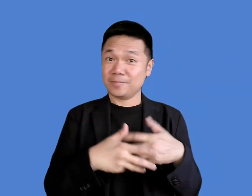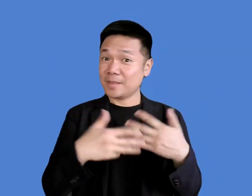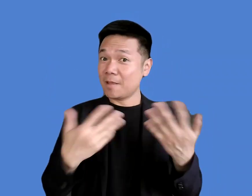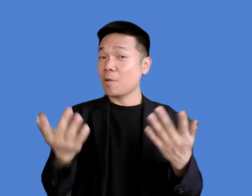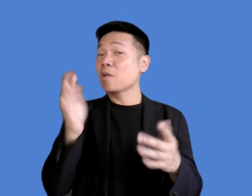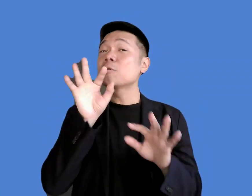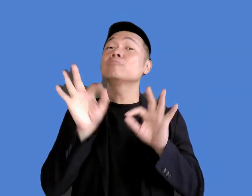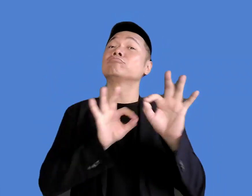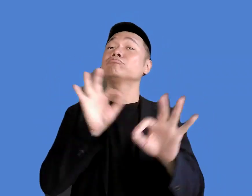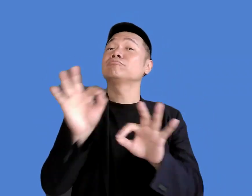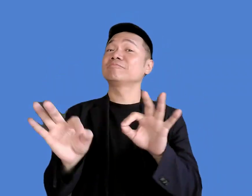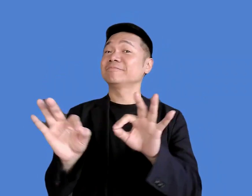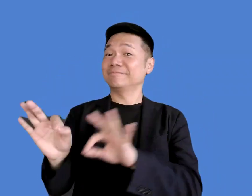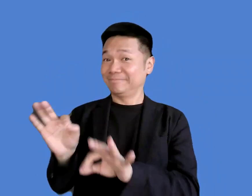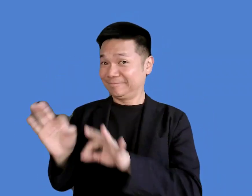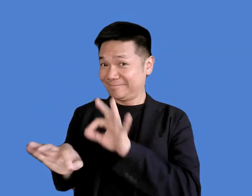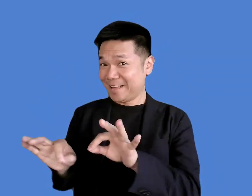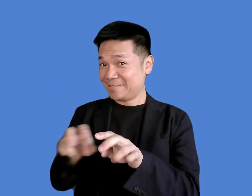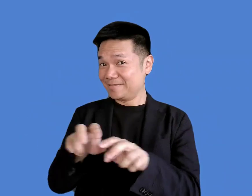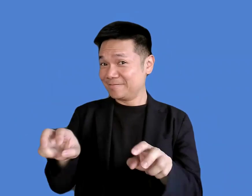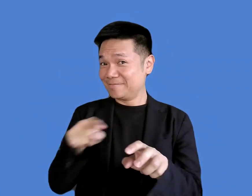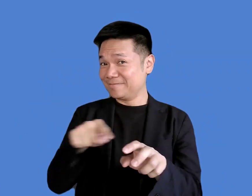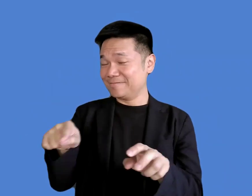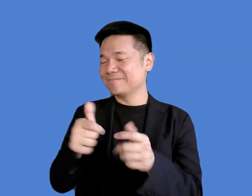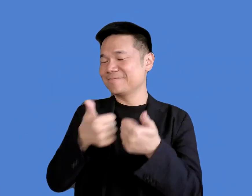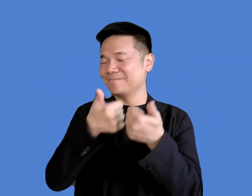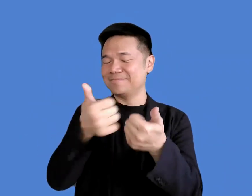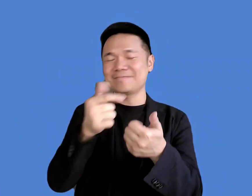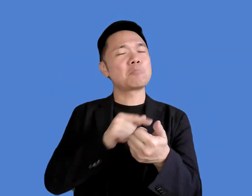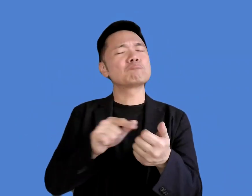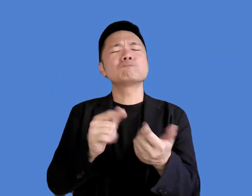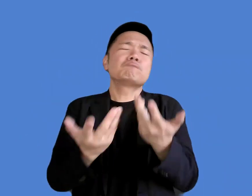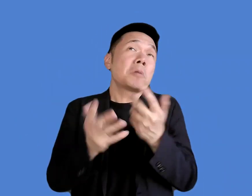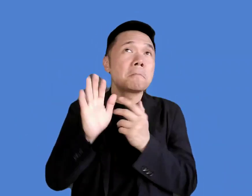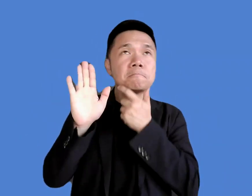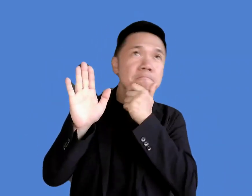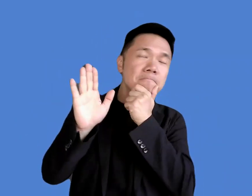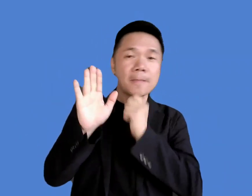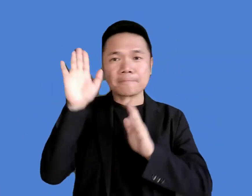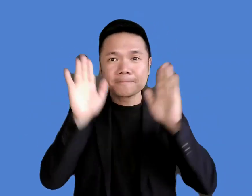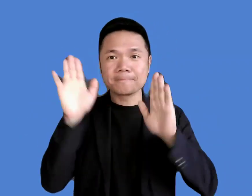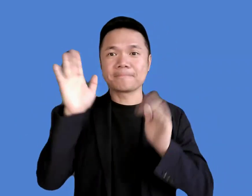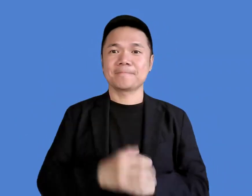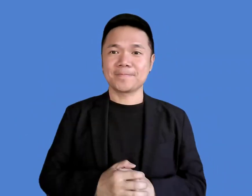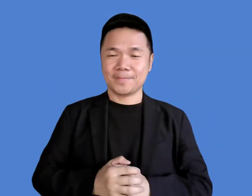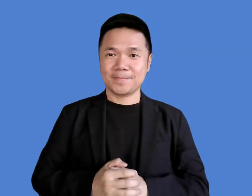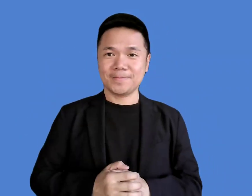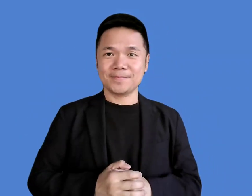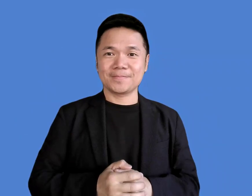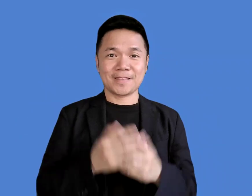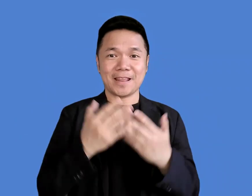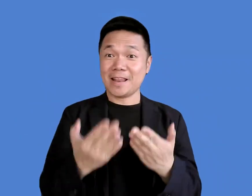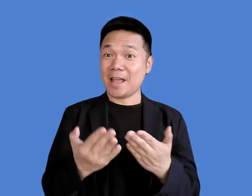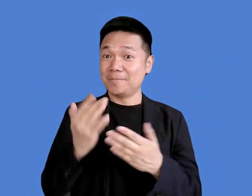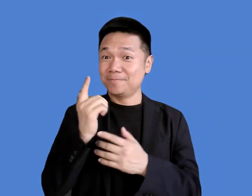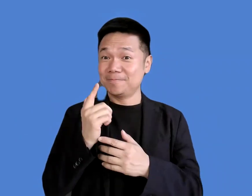Q&A. So please go ahead and do use that Q&A function if you would like to. Okay, I'm going to go